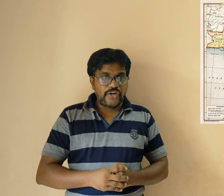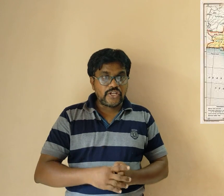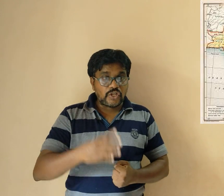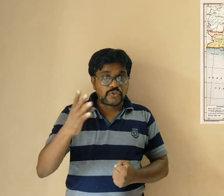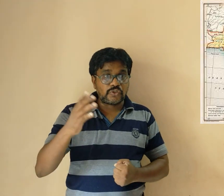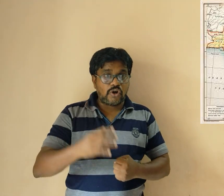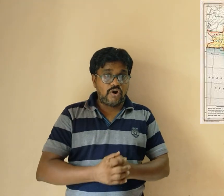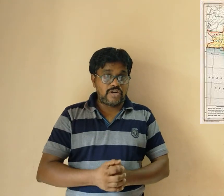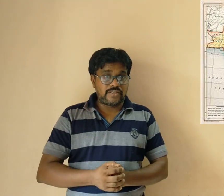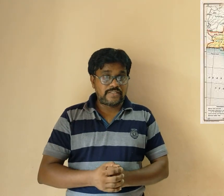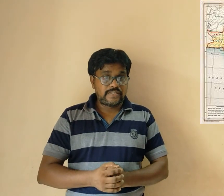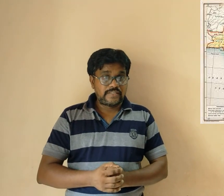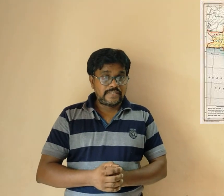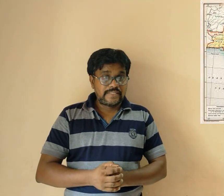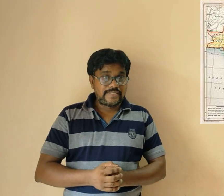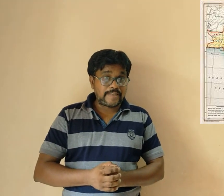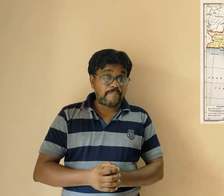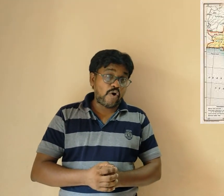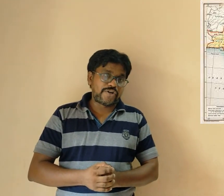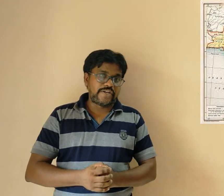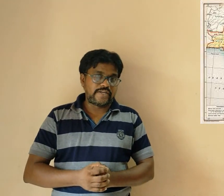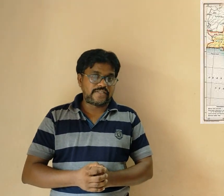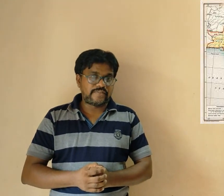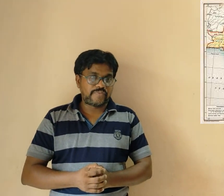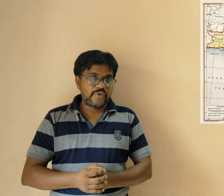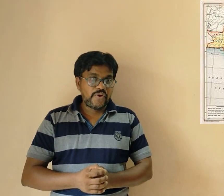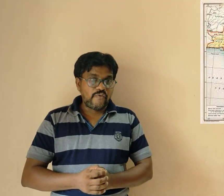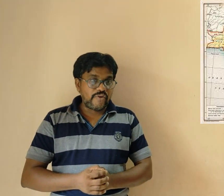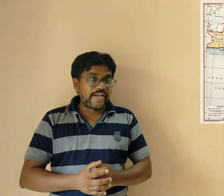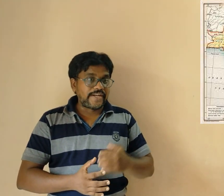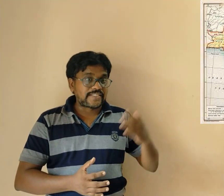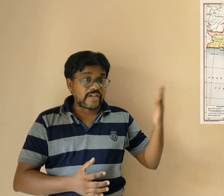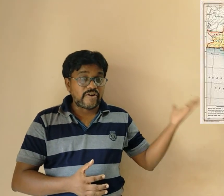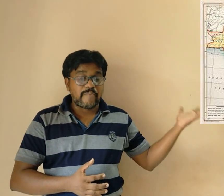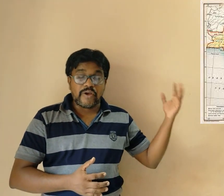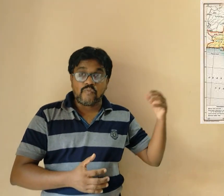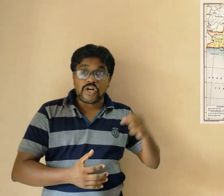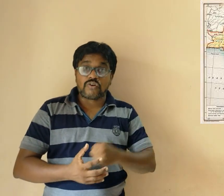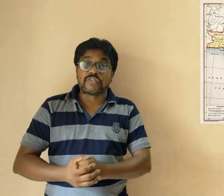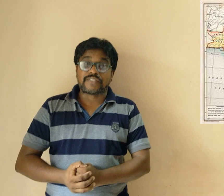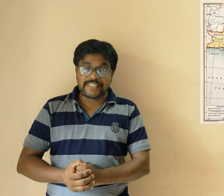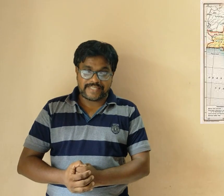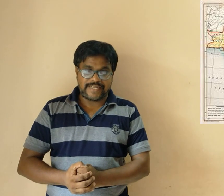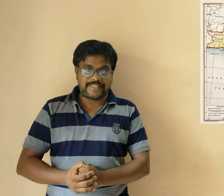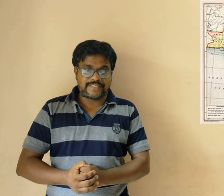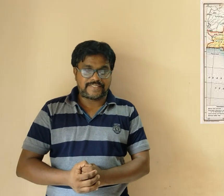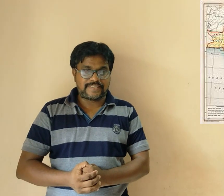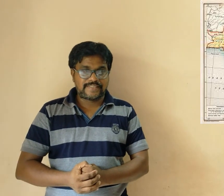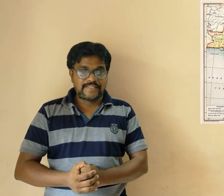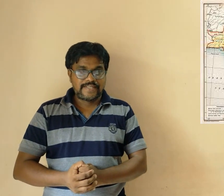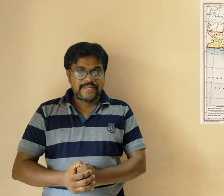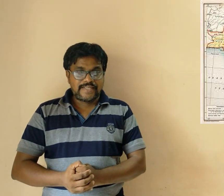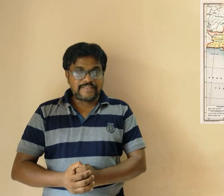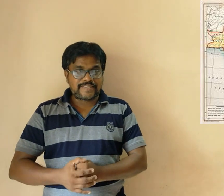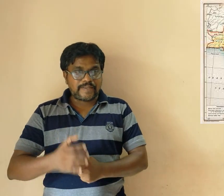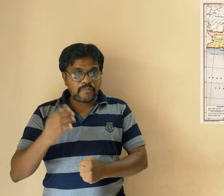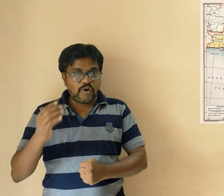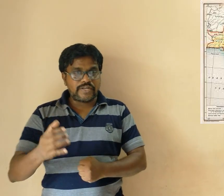is also called subcontinent, where it is surrounded by water on three sides. This subcontinent